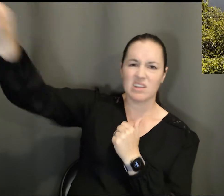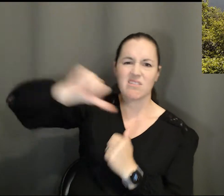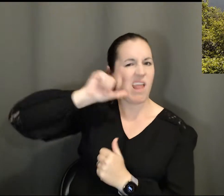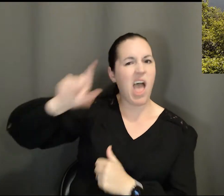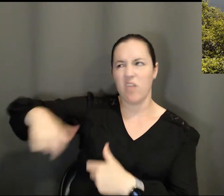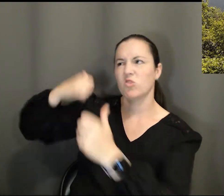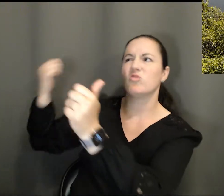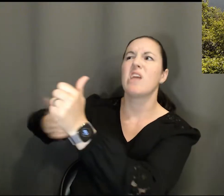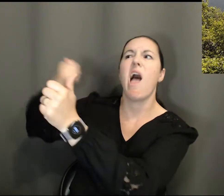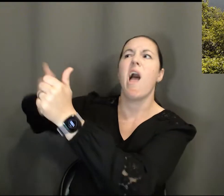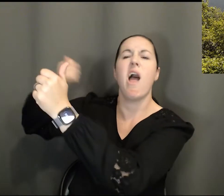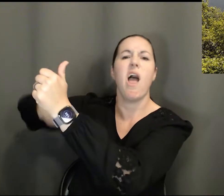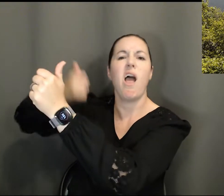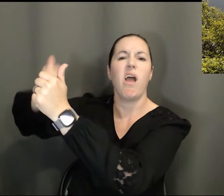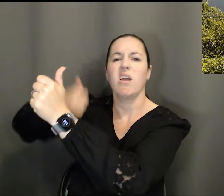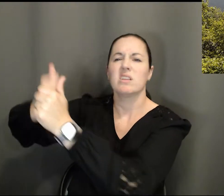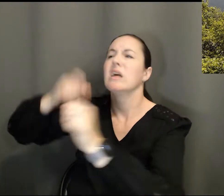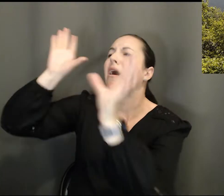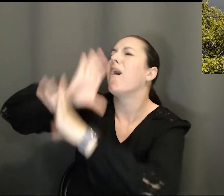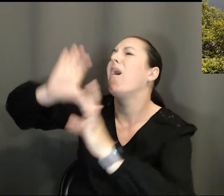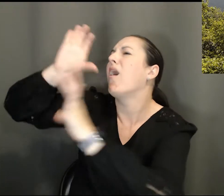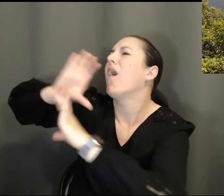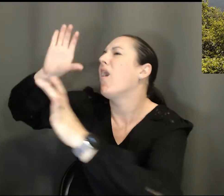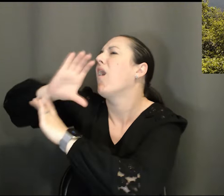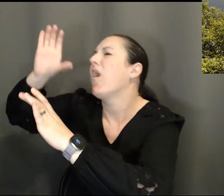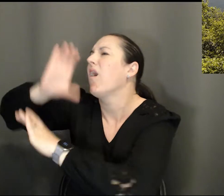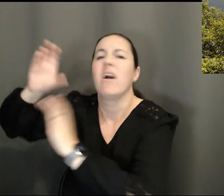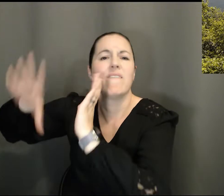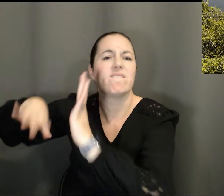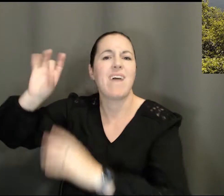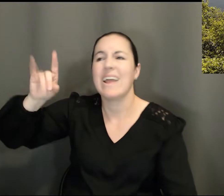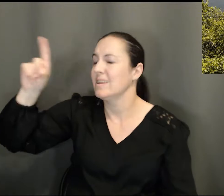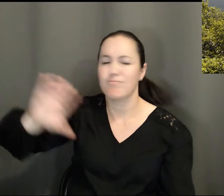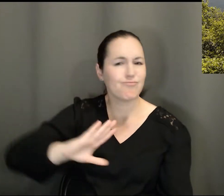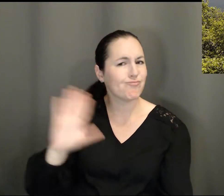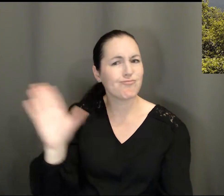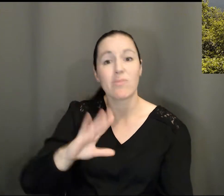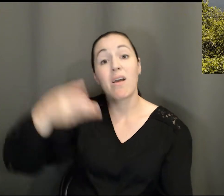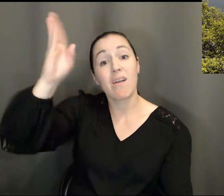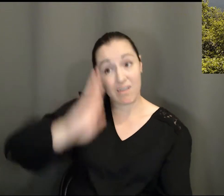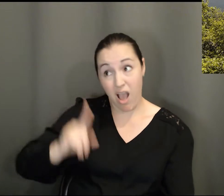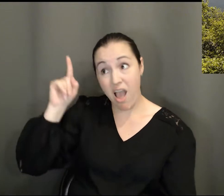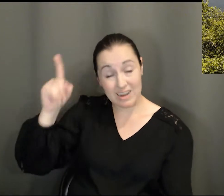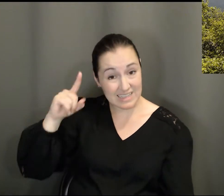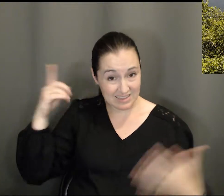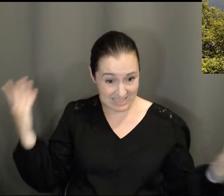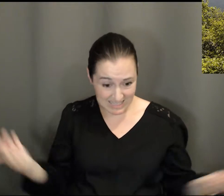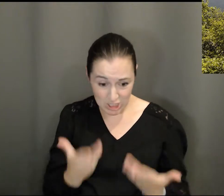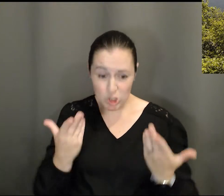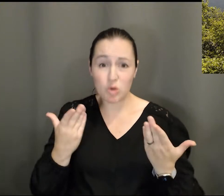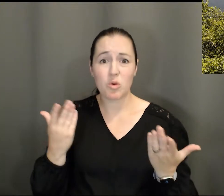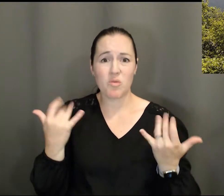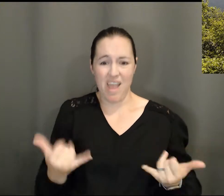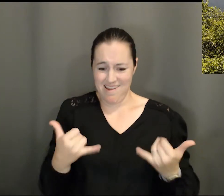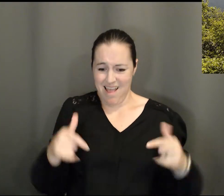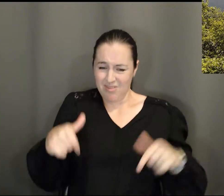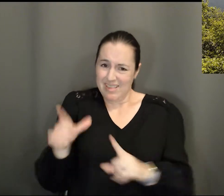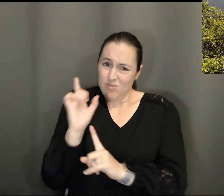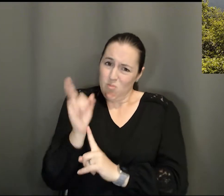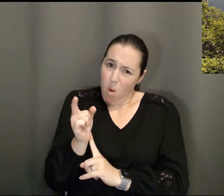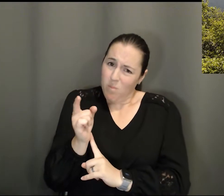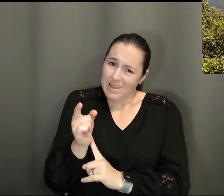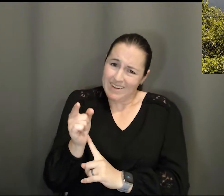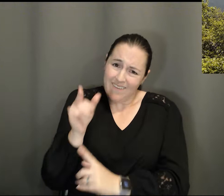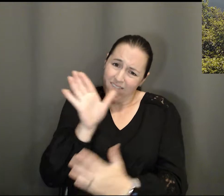right here with you in this moment, face to face. It's the same word that David used in